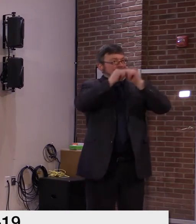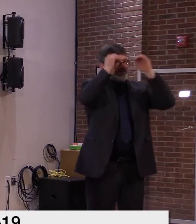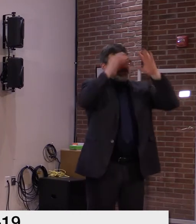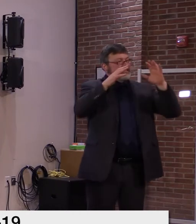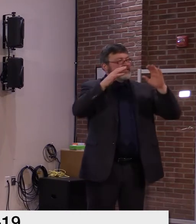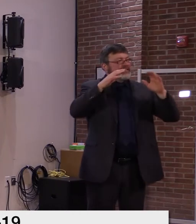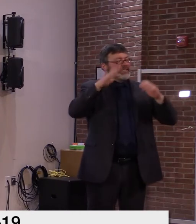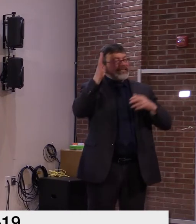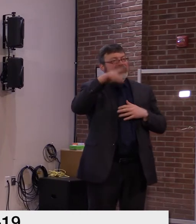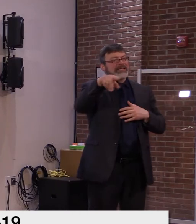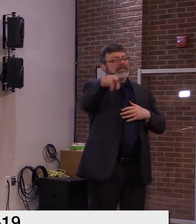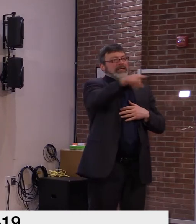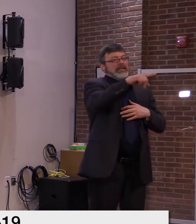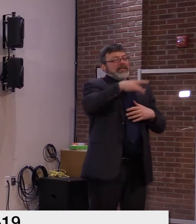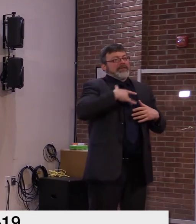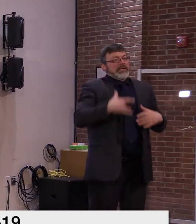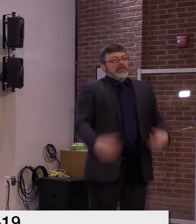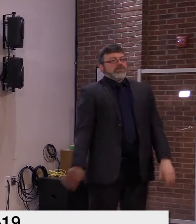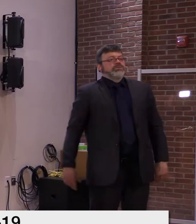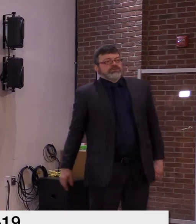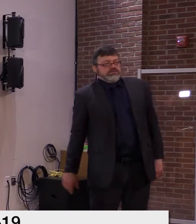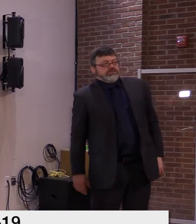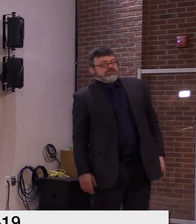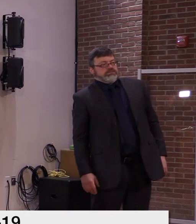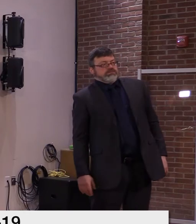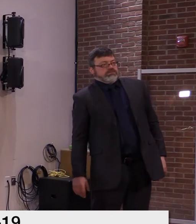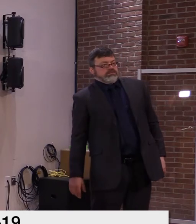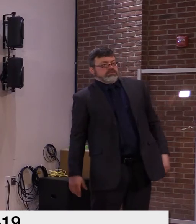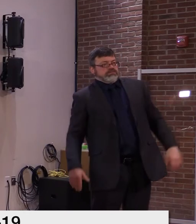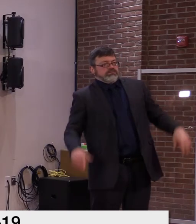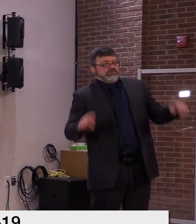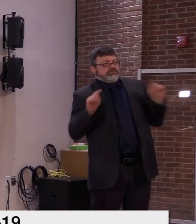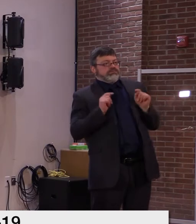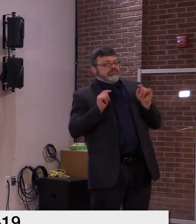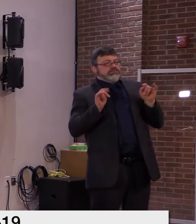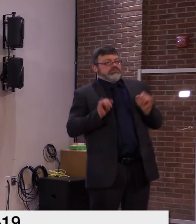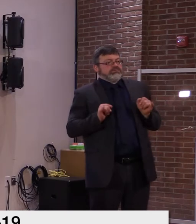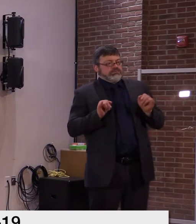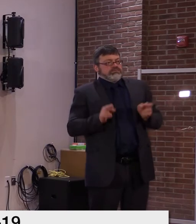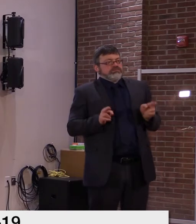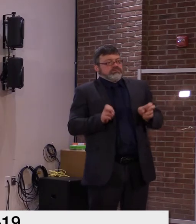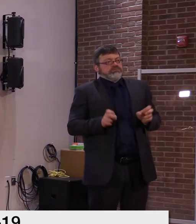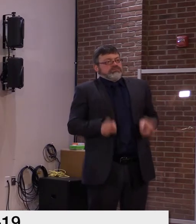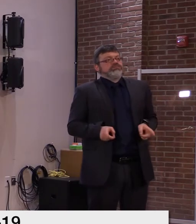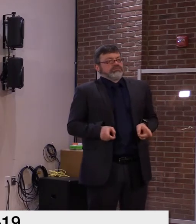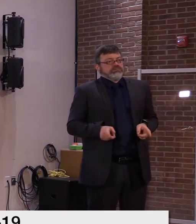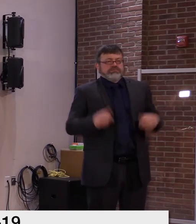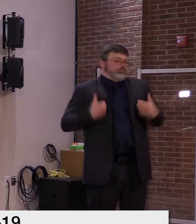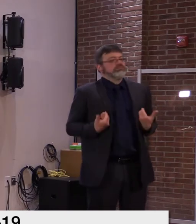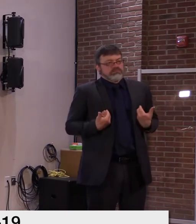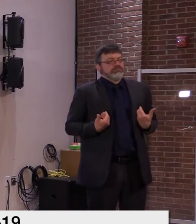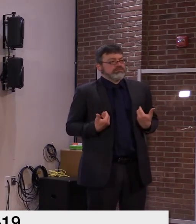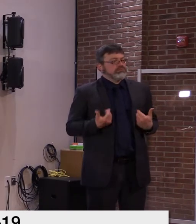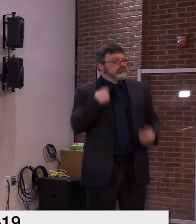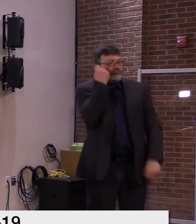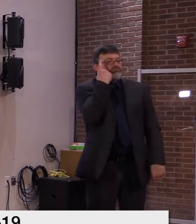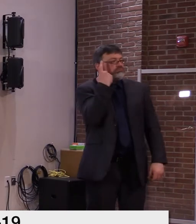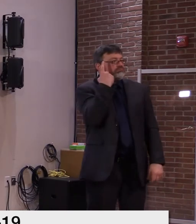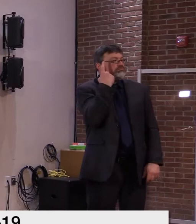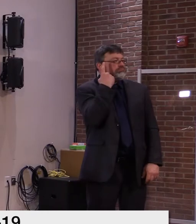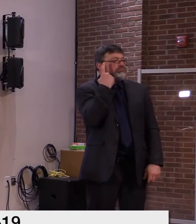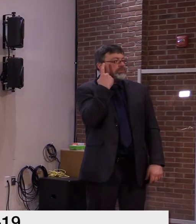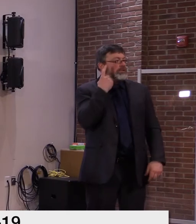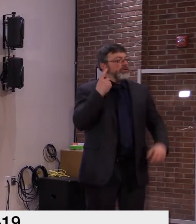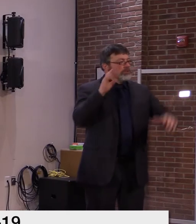It is our hope that by working together through a focused recovery process, we will demonstrate that the Vermont education system has managed both the safety and